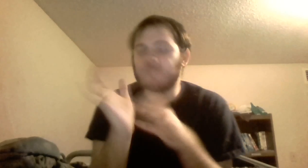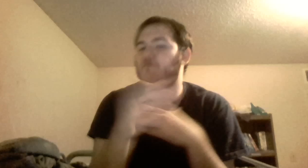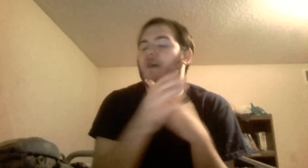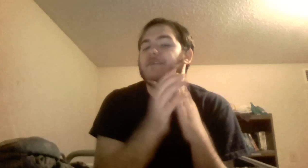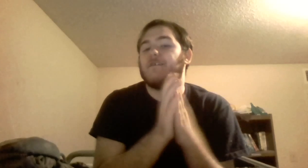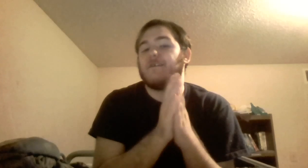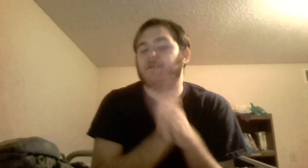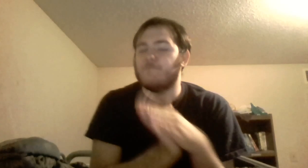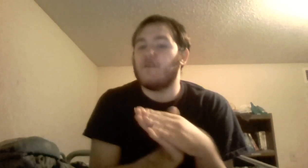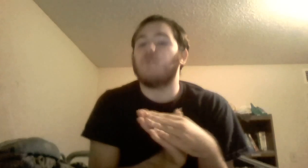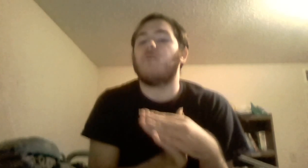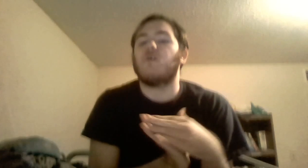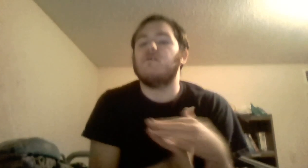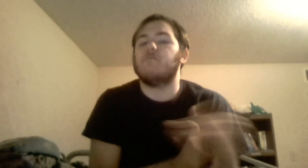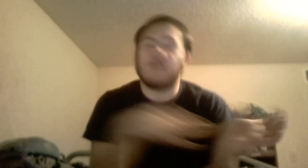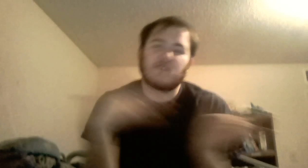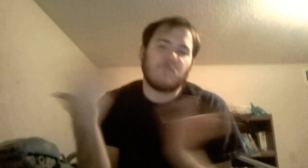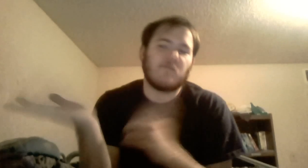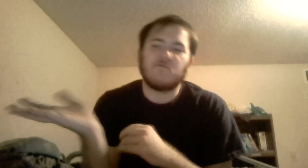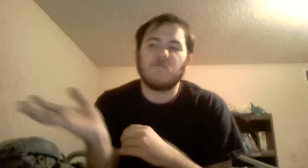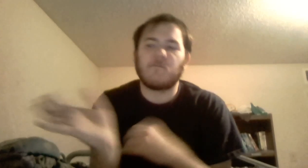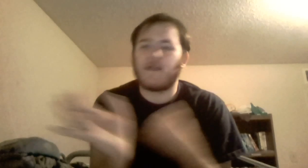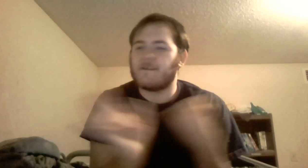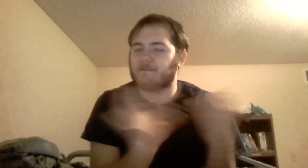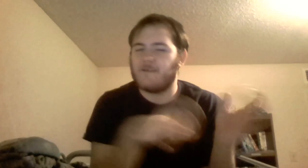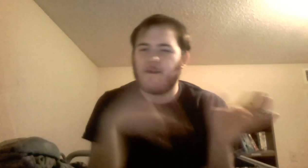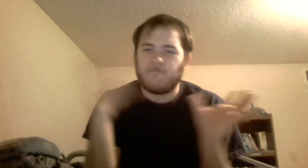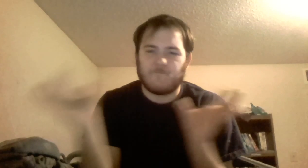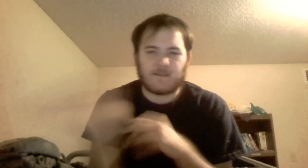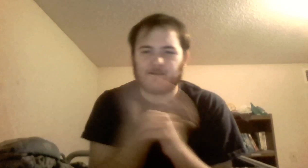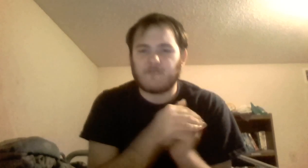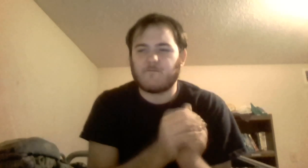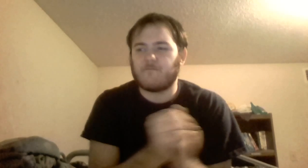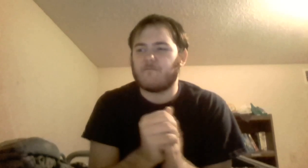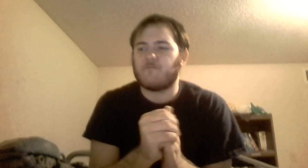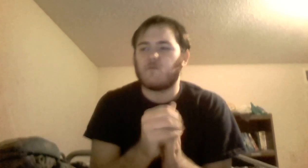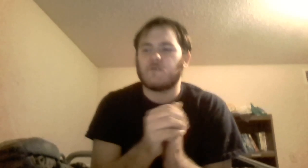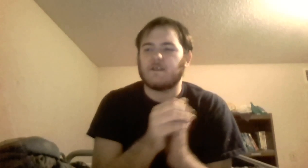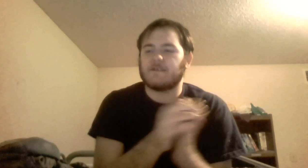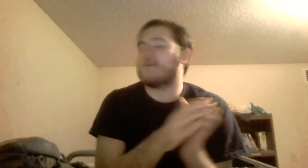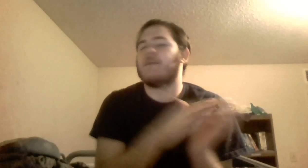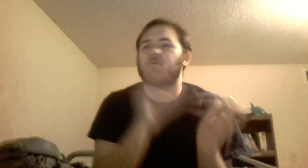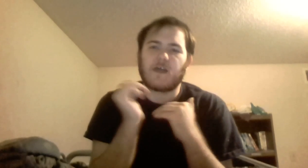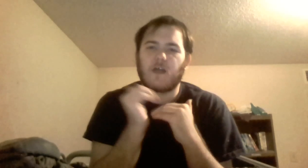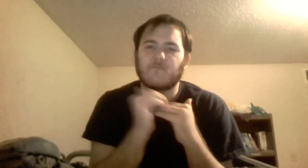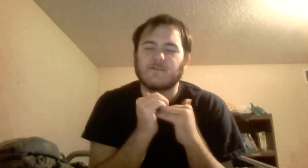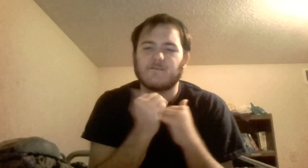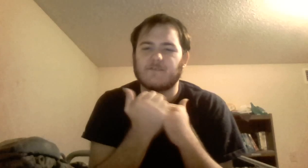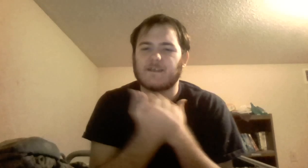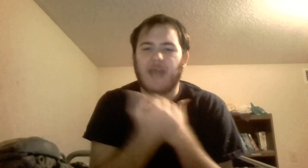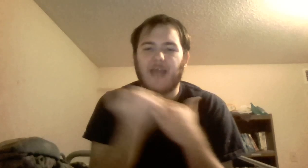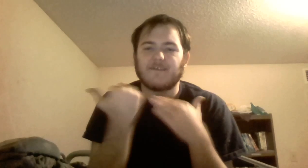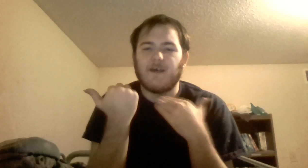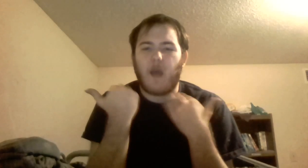excuse why they dug it in the middle part, because he moved to new playing, you you never did before. You don't get to work that often, so we're going to act a